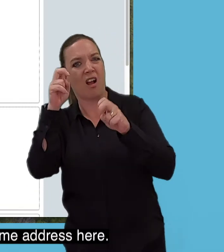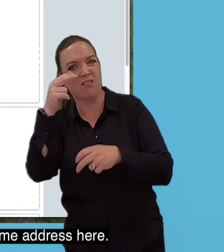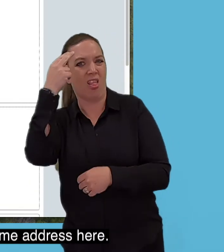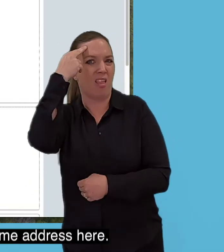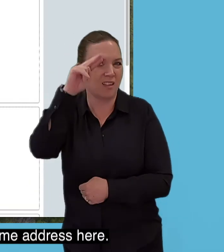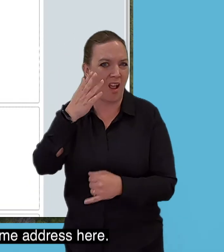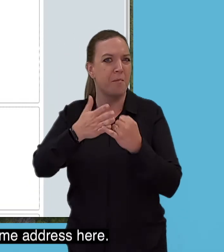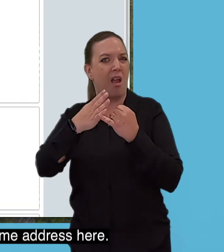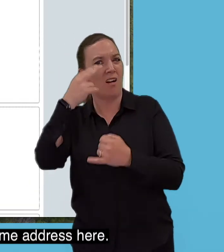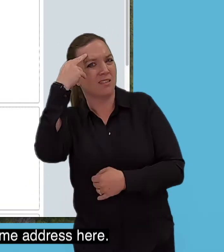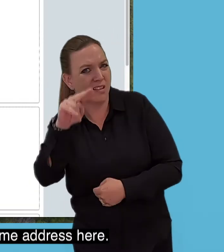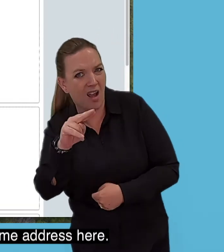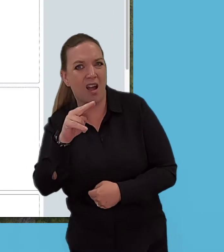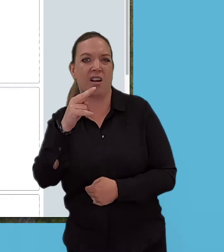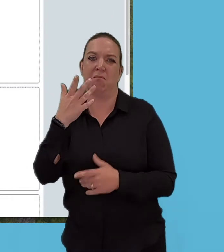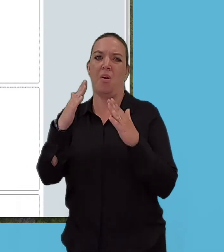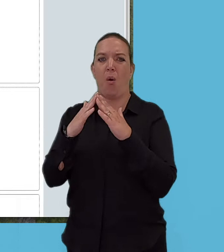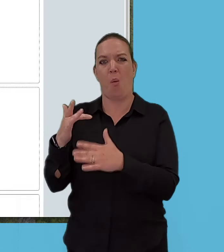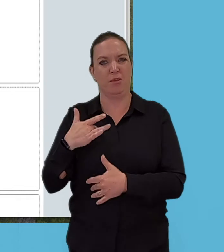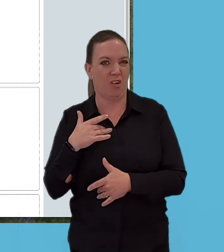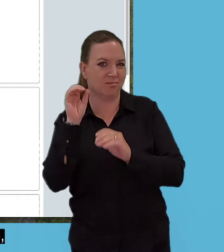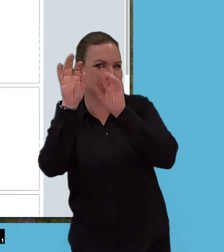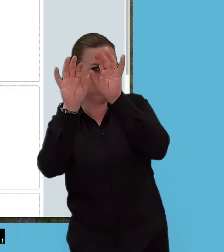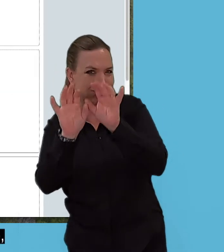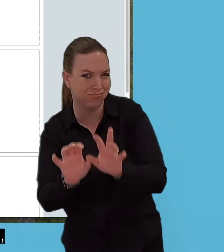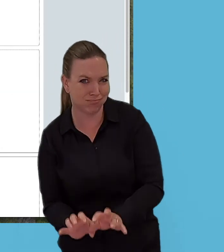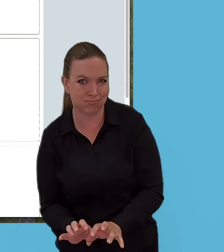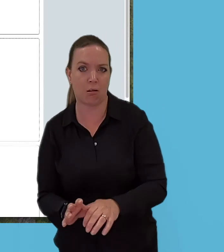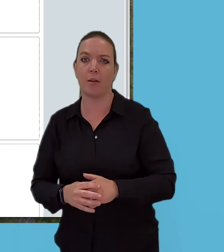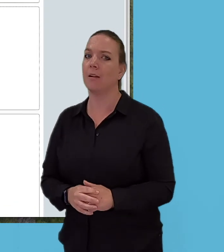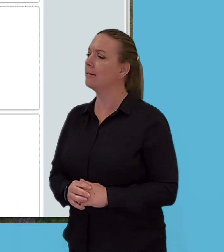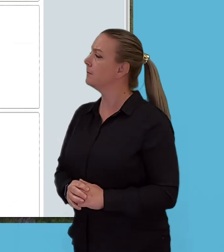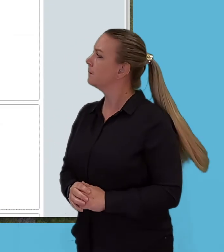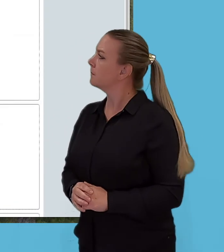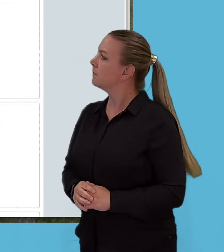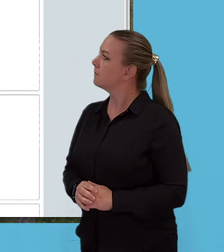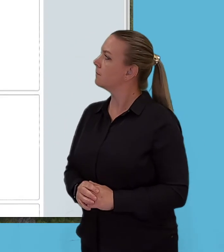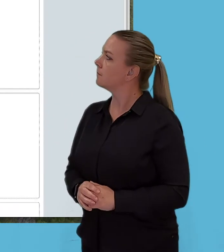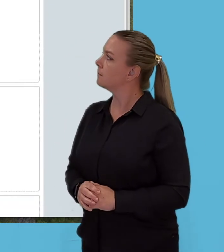your title, full name, surname, and your home address here.